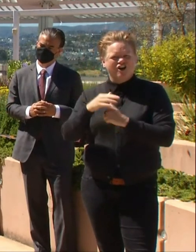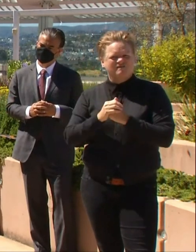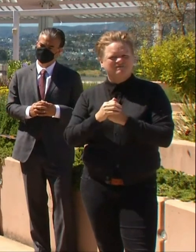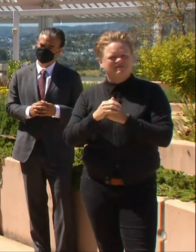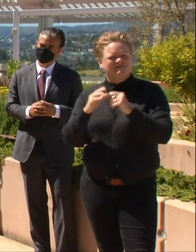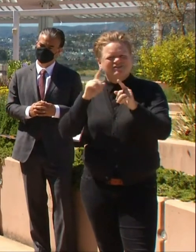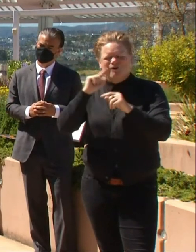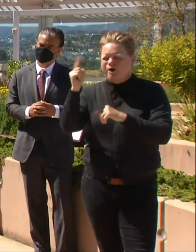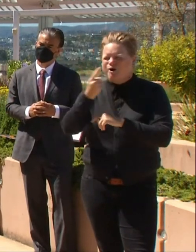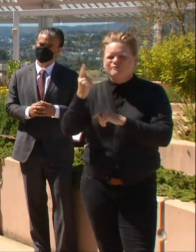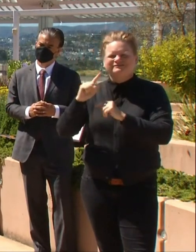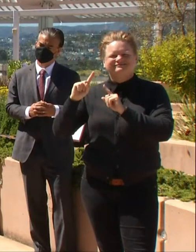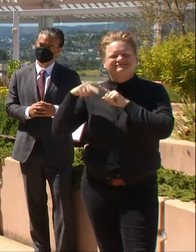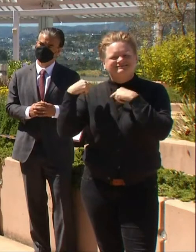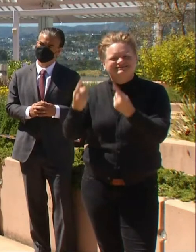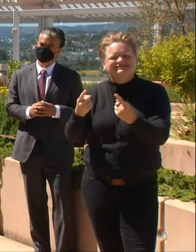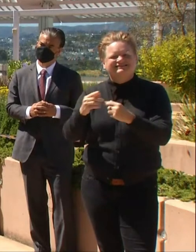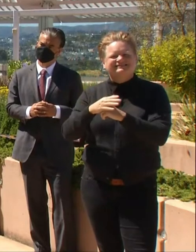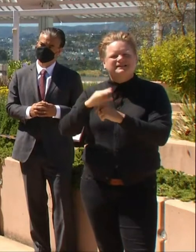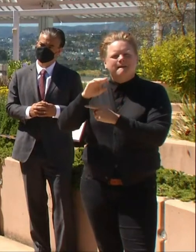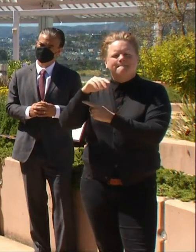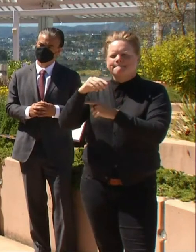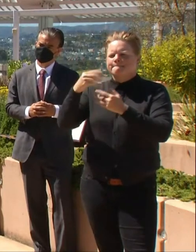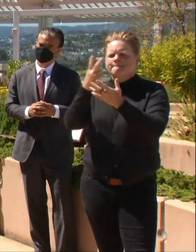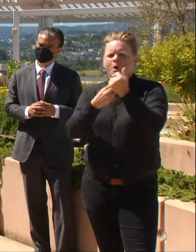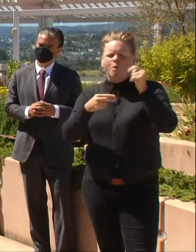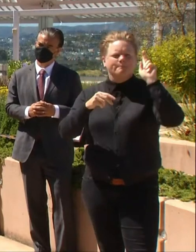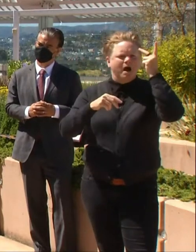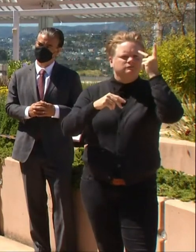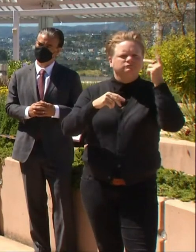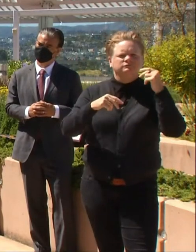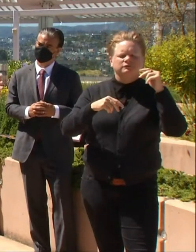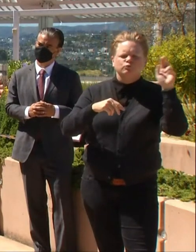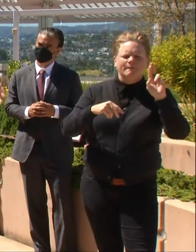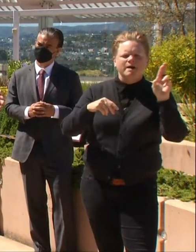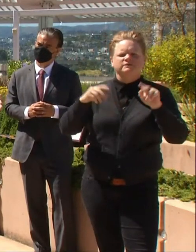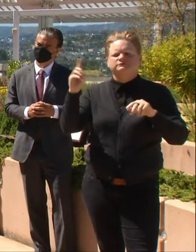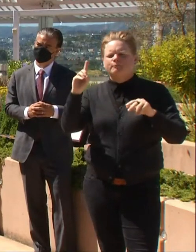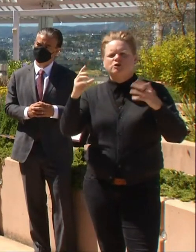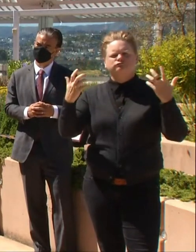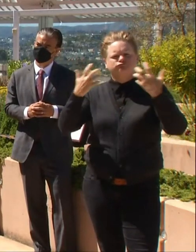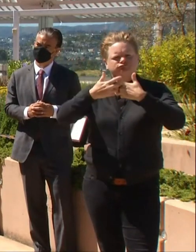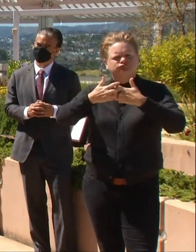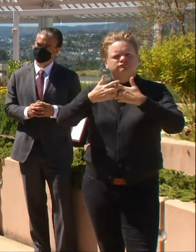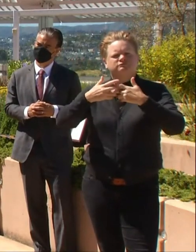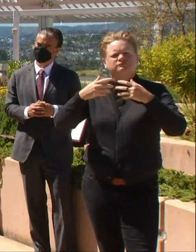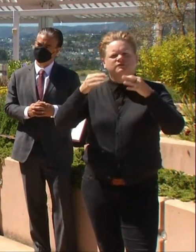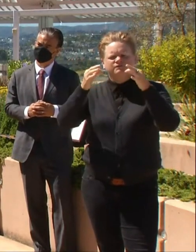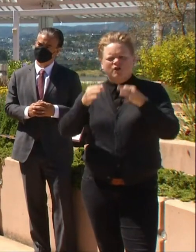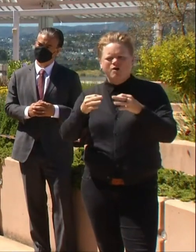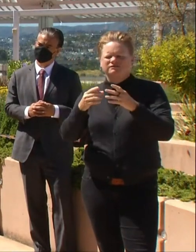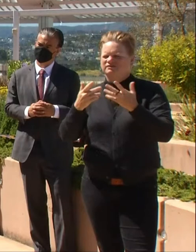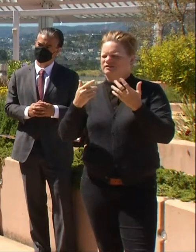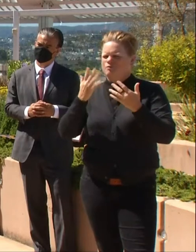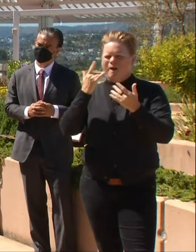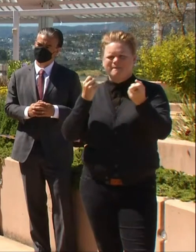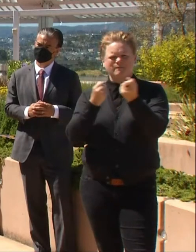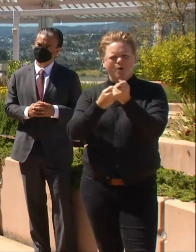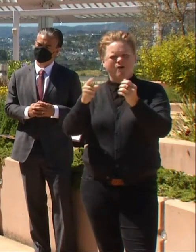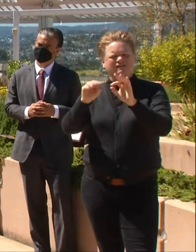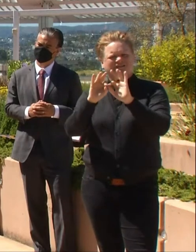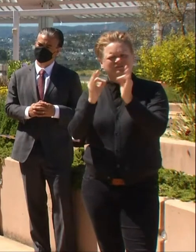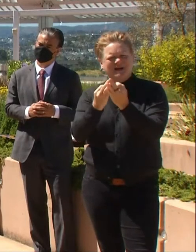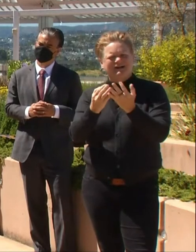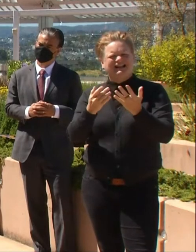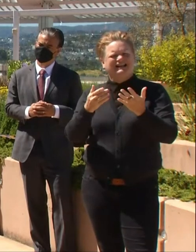protecting your kids, our families, our community. We're folks that wax on about public safety, and they sit back passively and